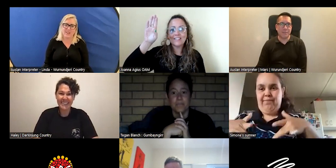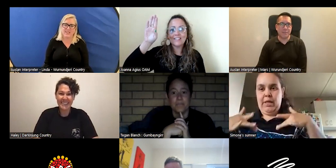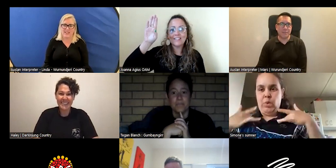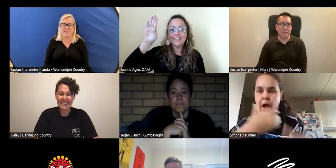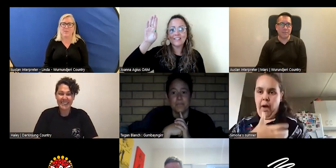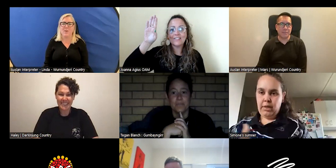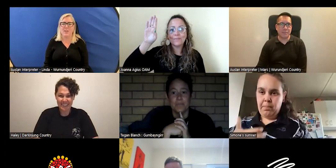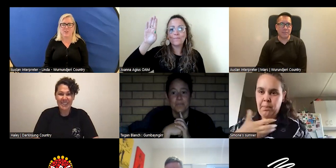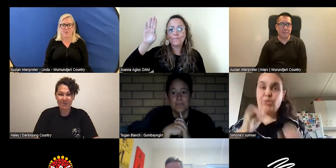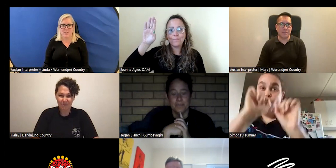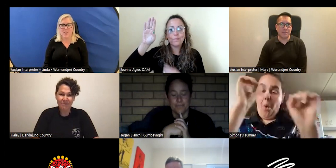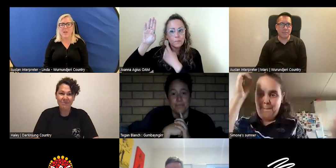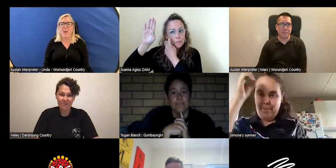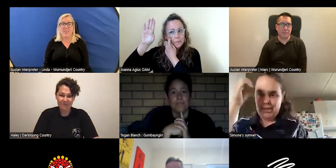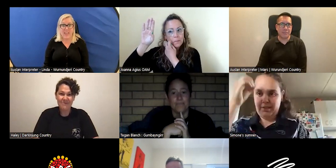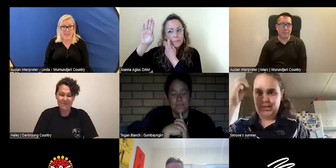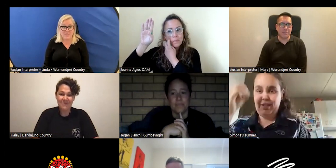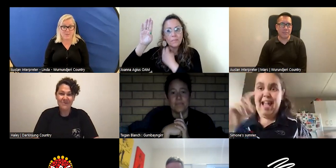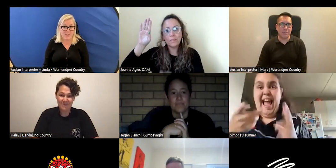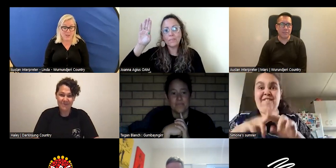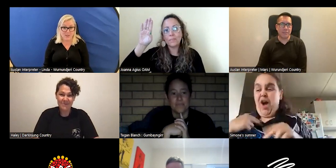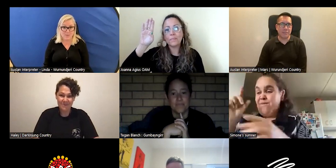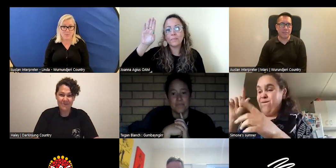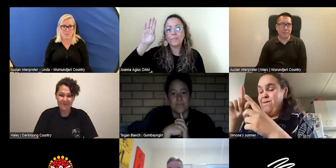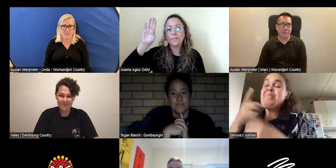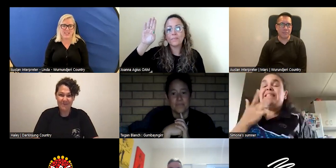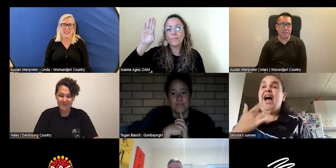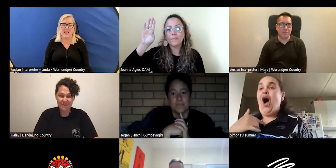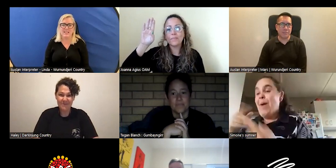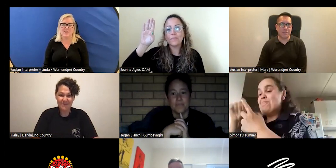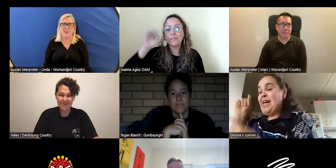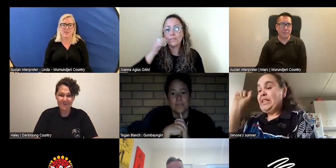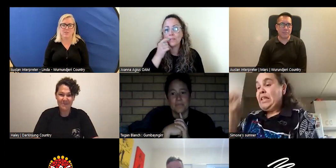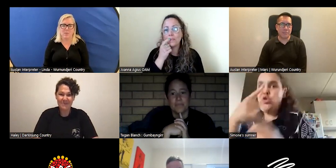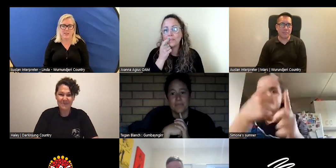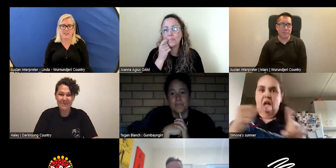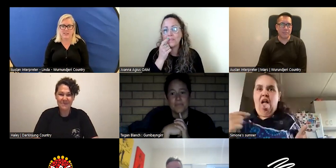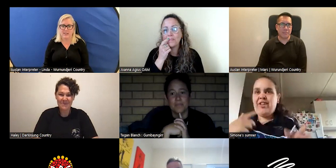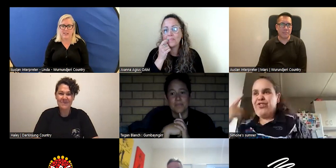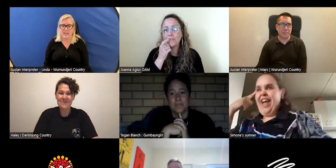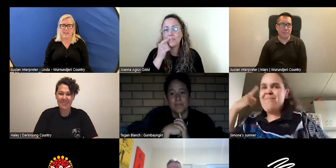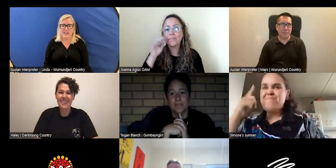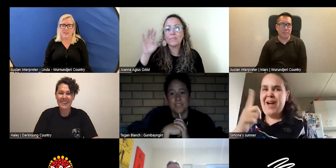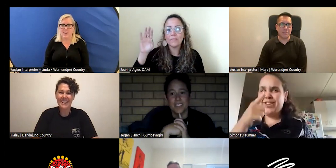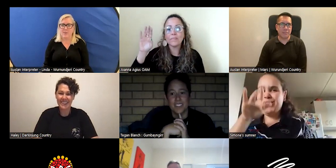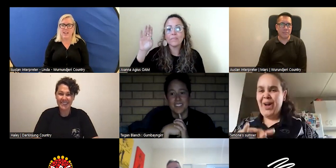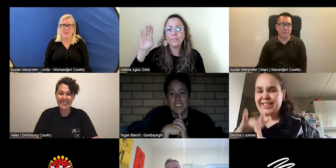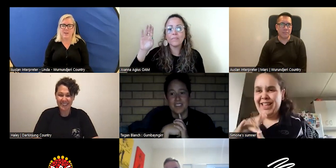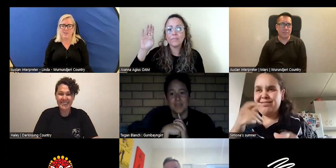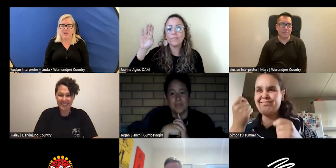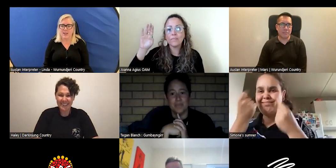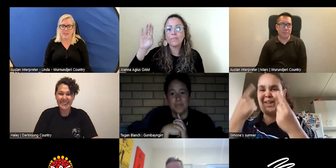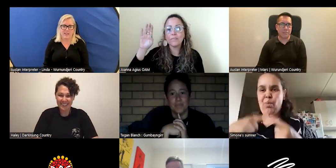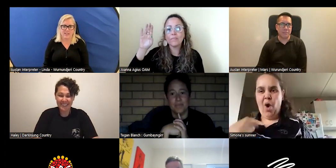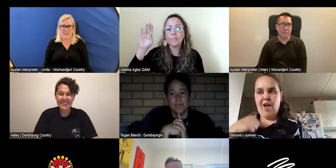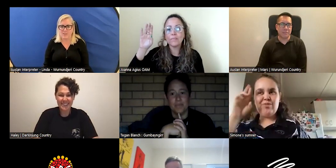into Auslan for you. But they have to feel comfortable with it. You can't insert your opinion. You know, we're